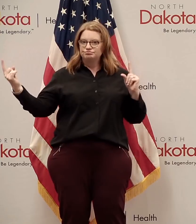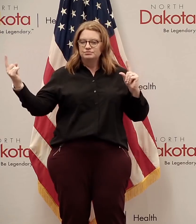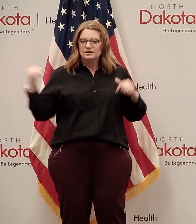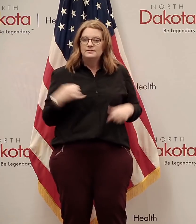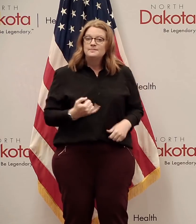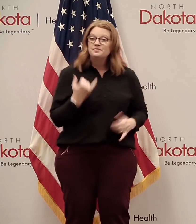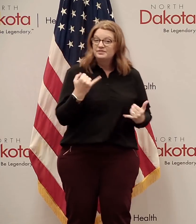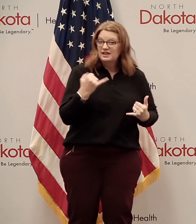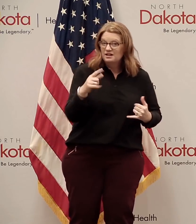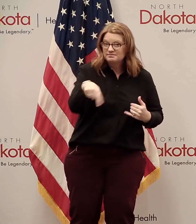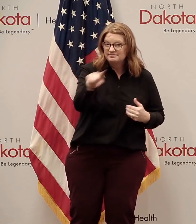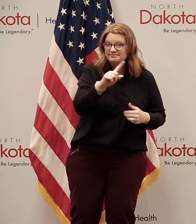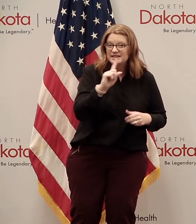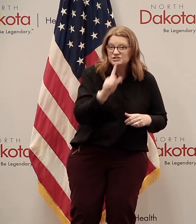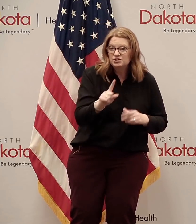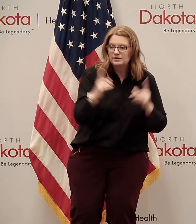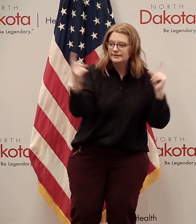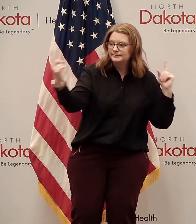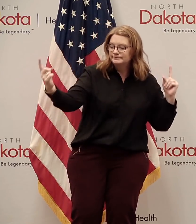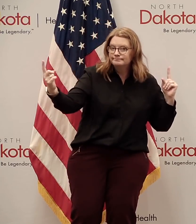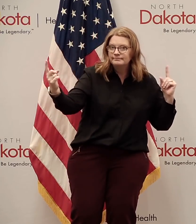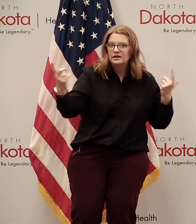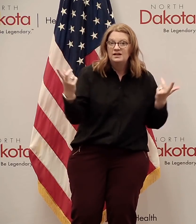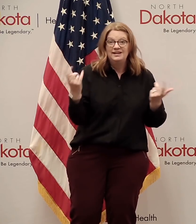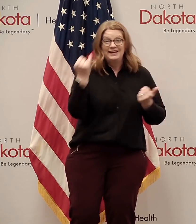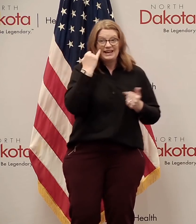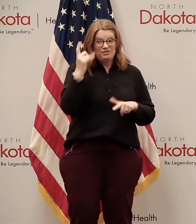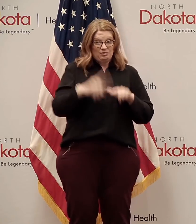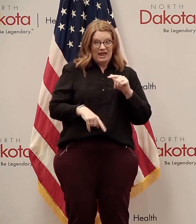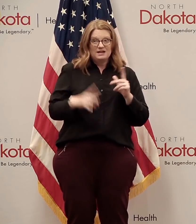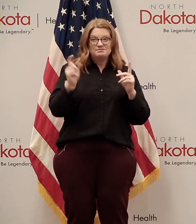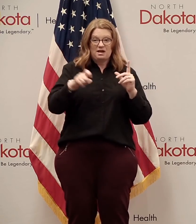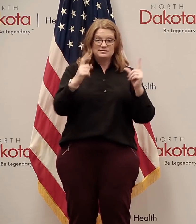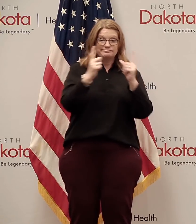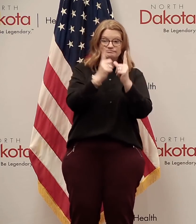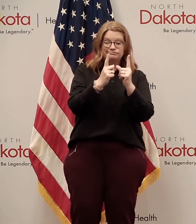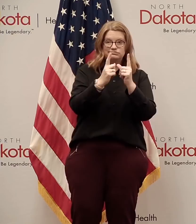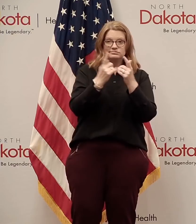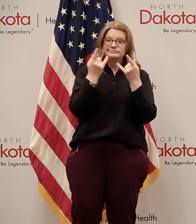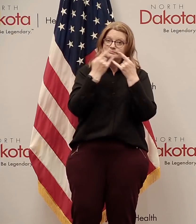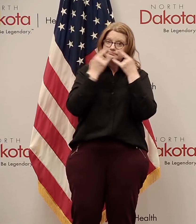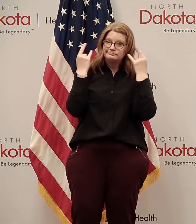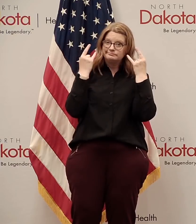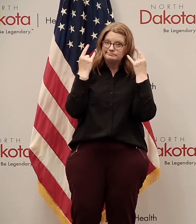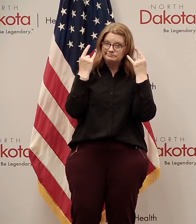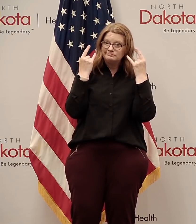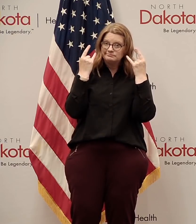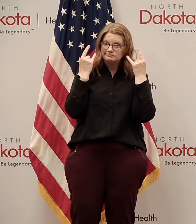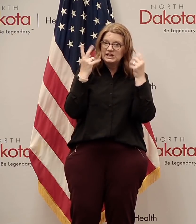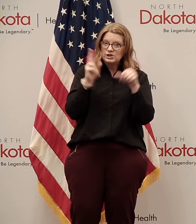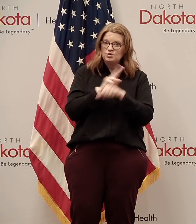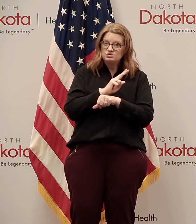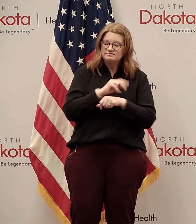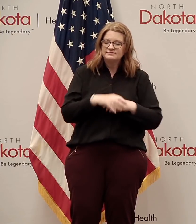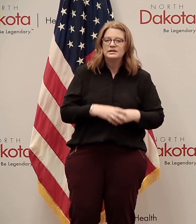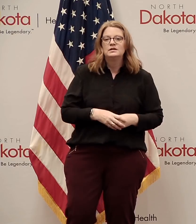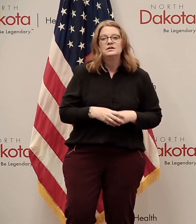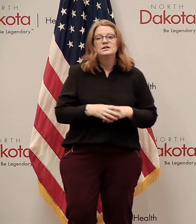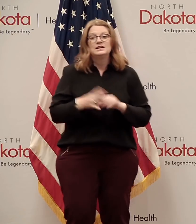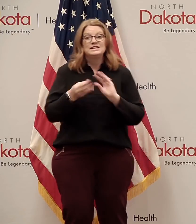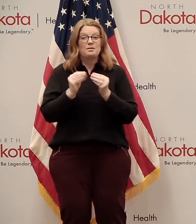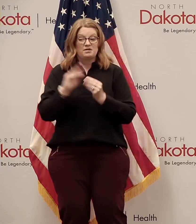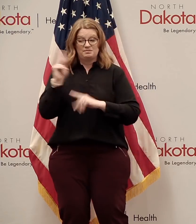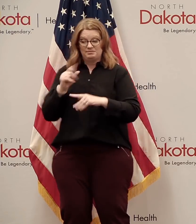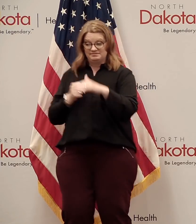you're in a position, and if you can't social distance, you have an opportunity to wear a mask. There's 52